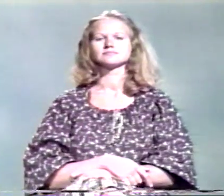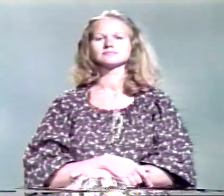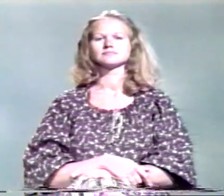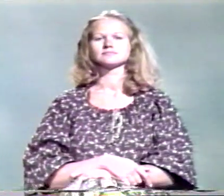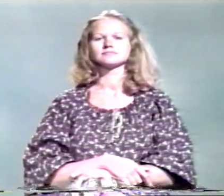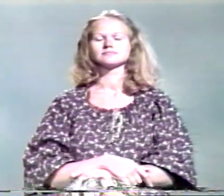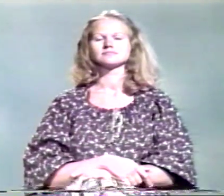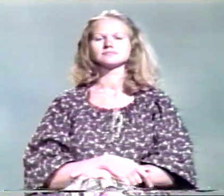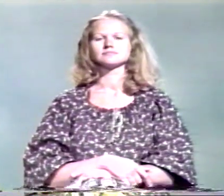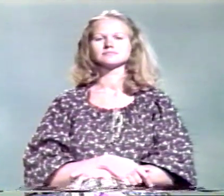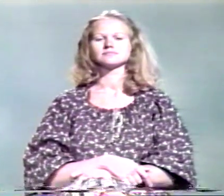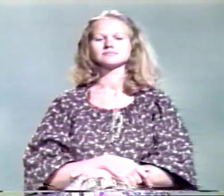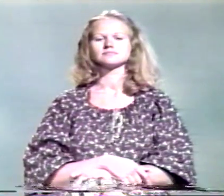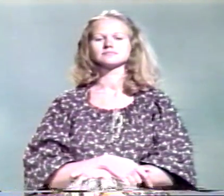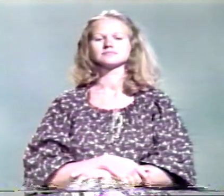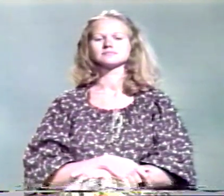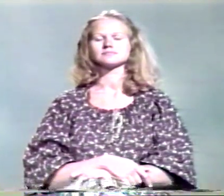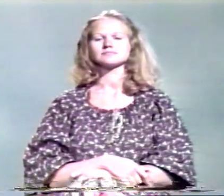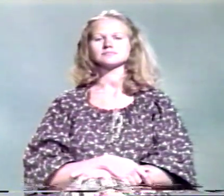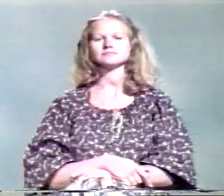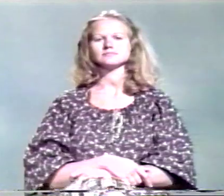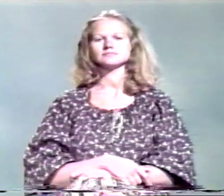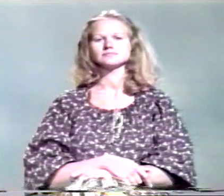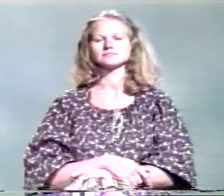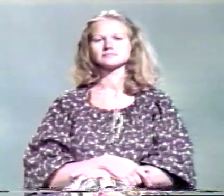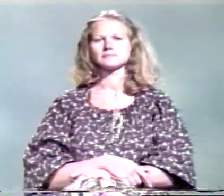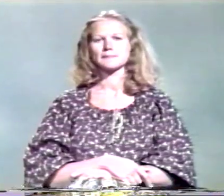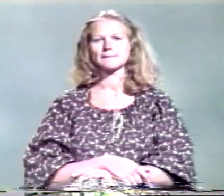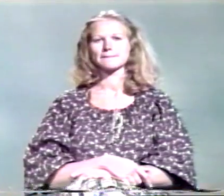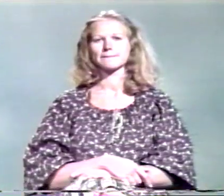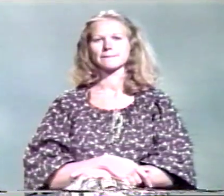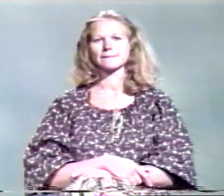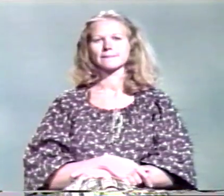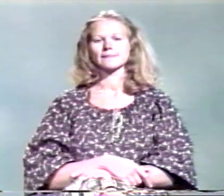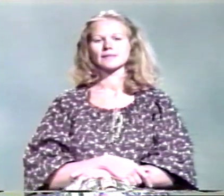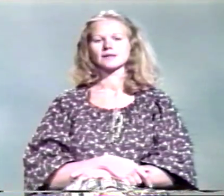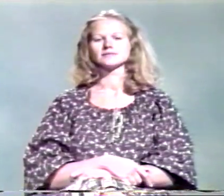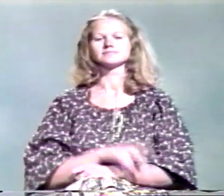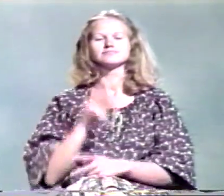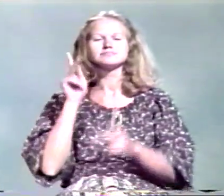People were wandering back and forth and I was watching them. That's what I was doing.